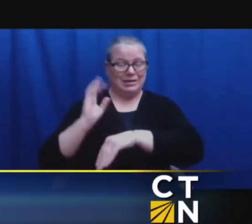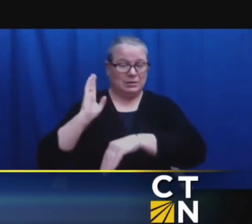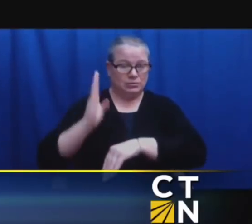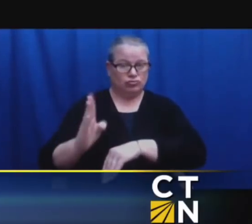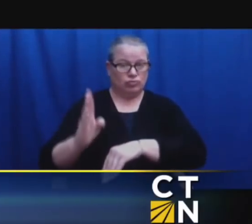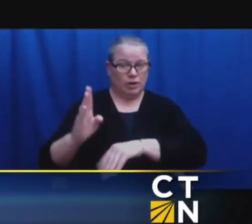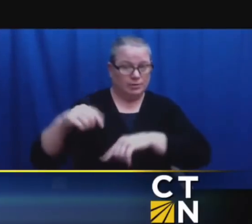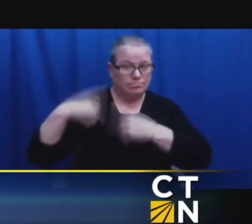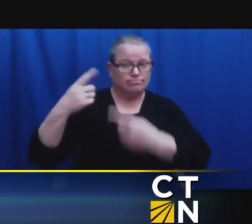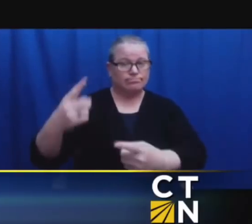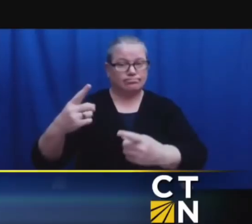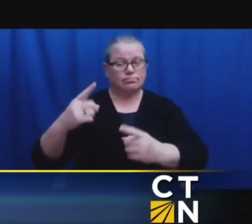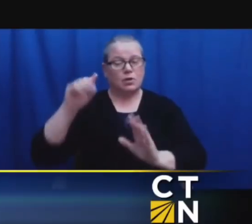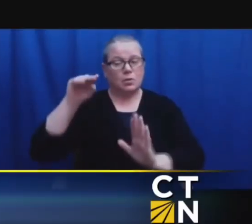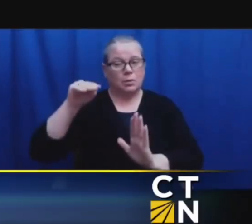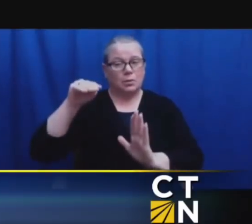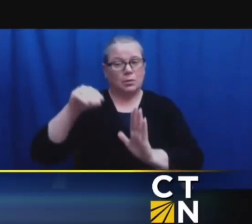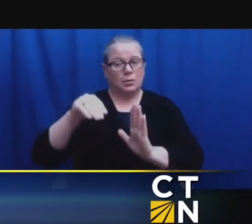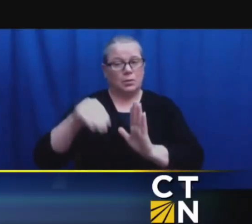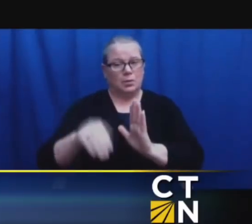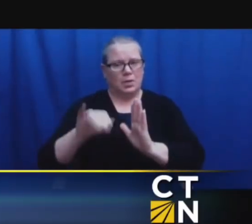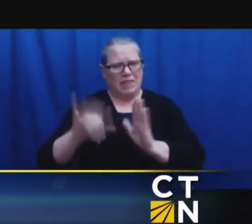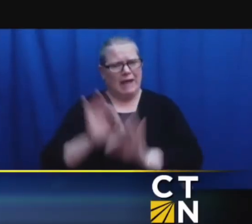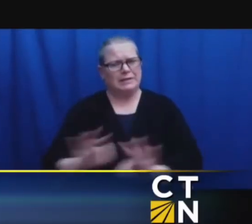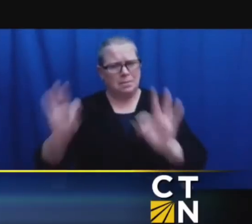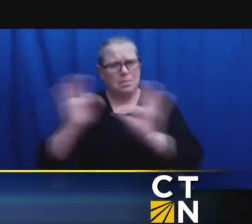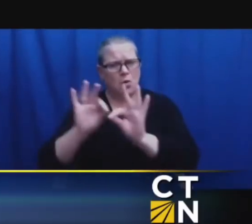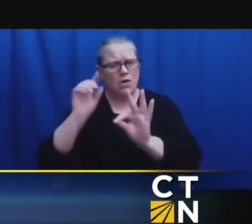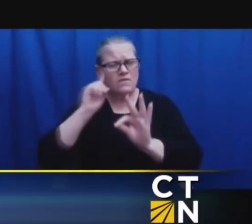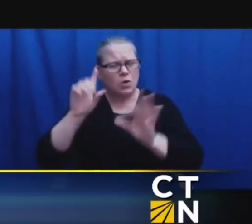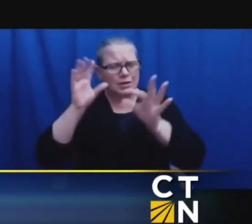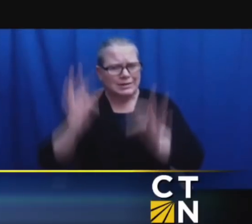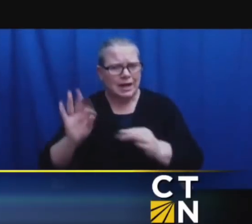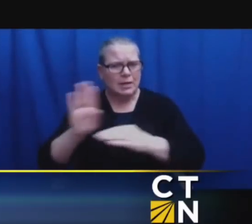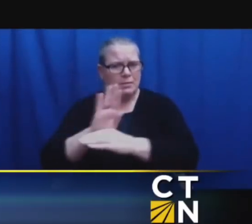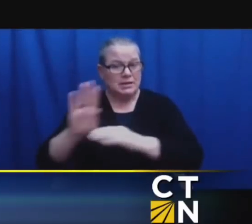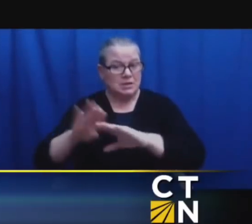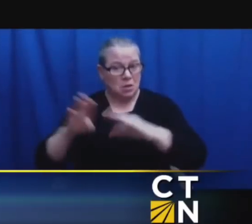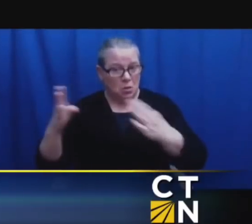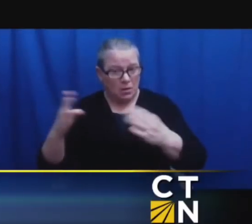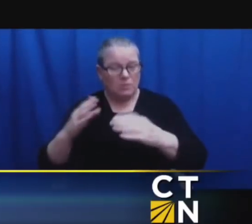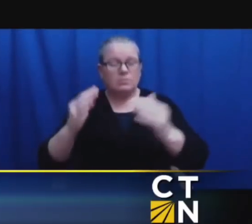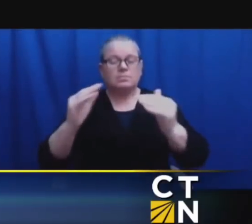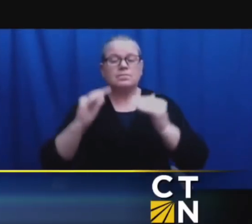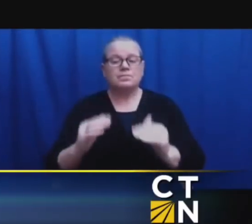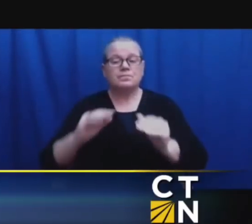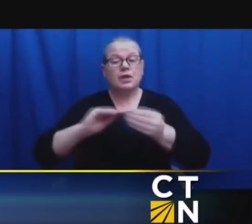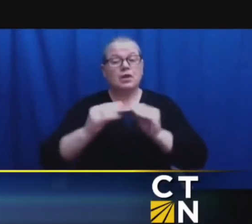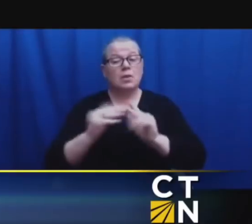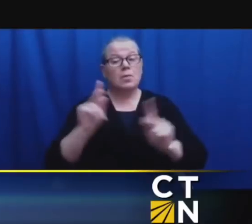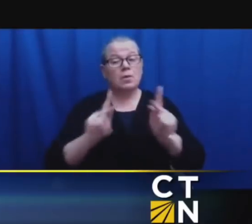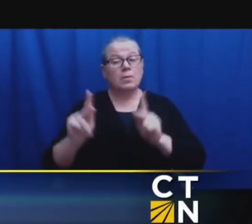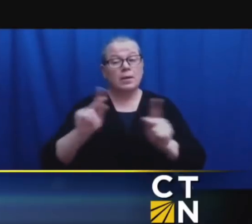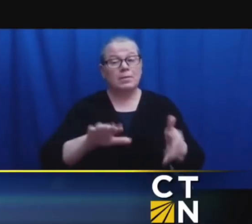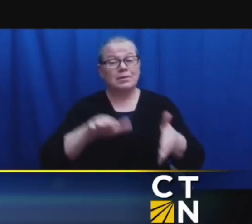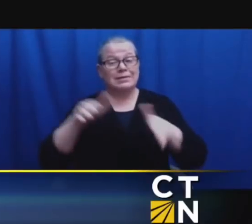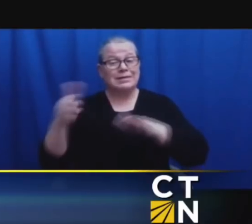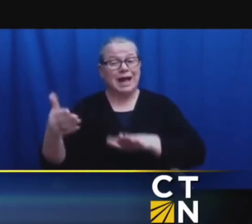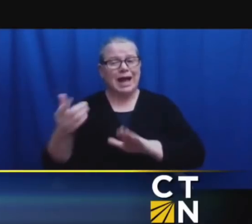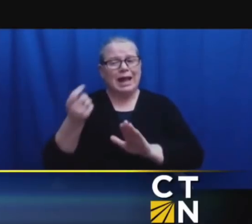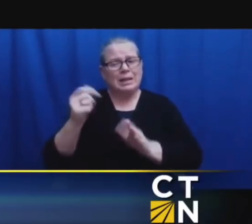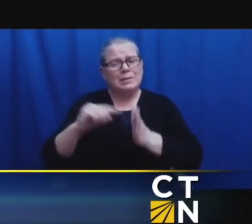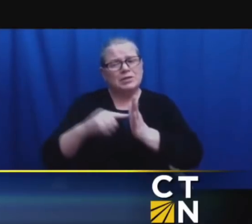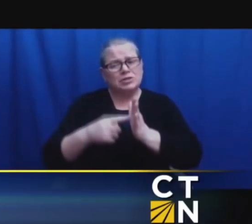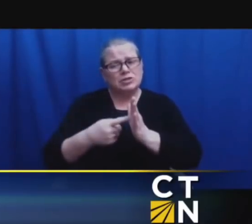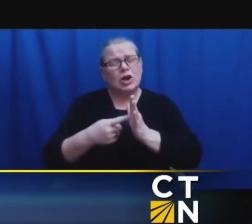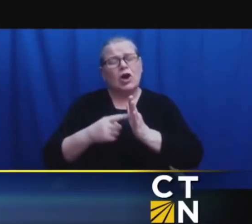things up or otherwise. Fatalities are beginning to trend down a little bit, and that's, we